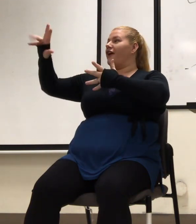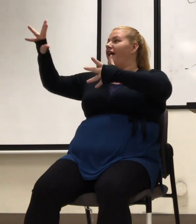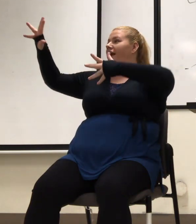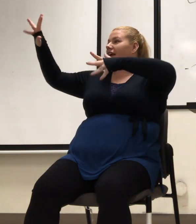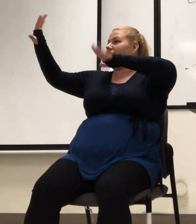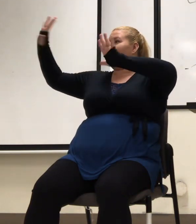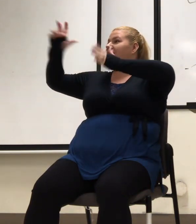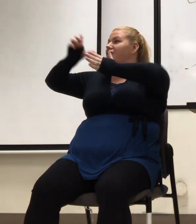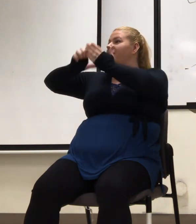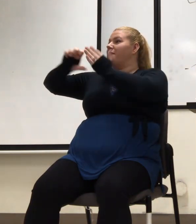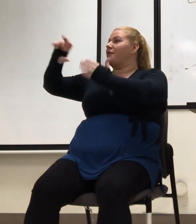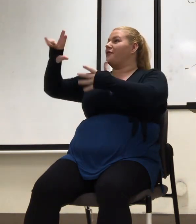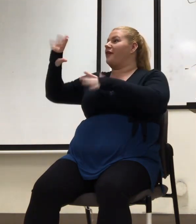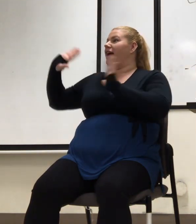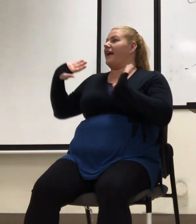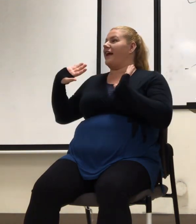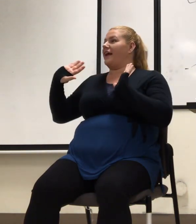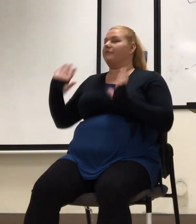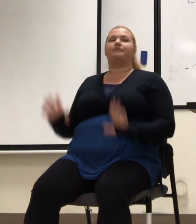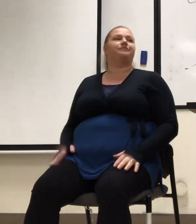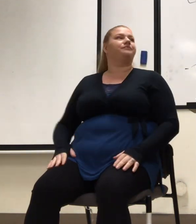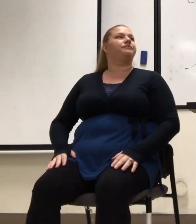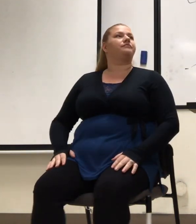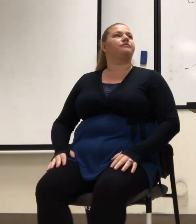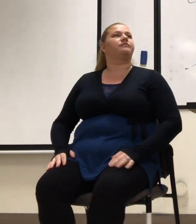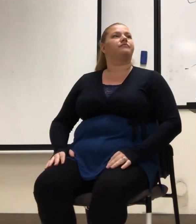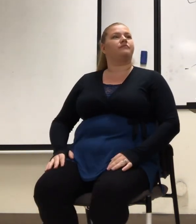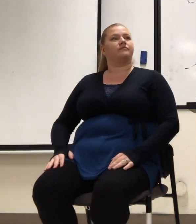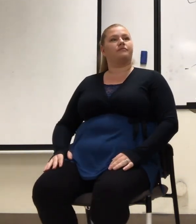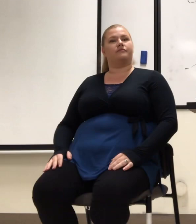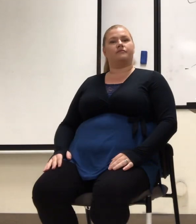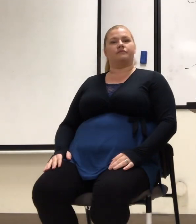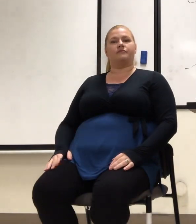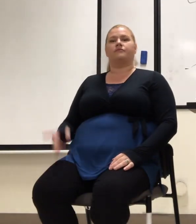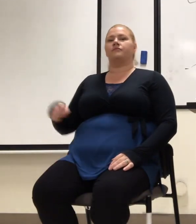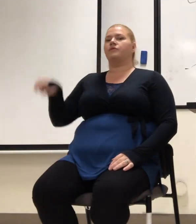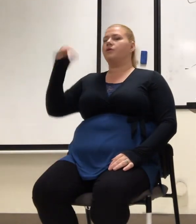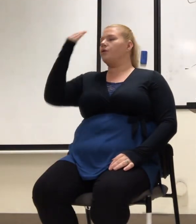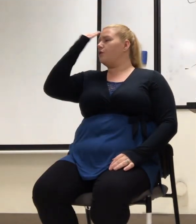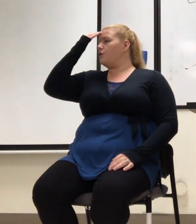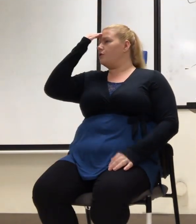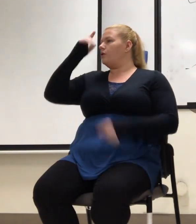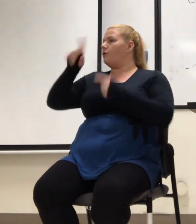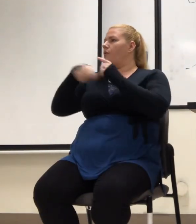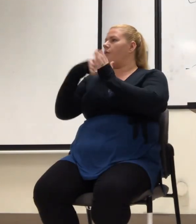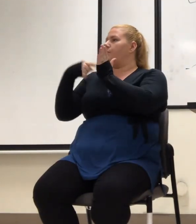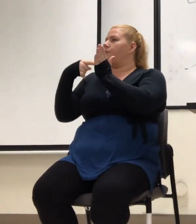So you haven't finished the homework yet. You guys know when the homework's due? Thursday.